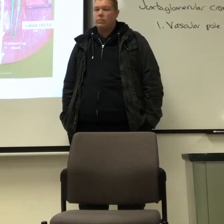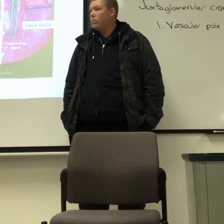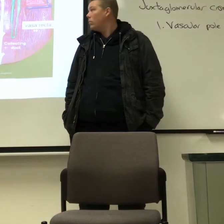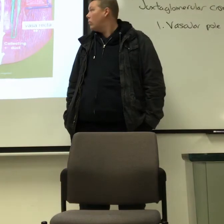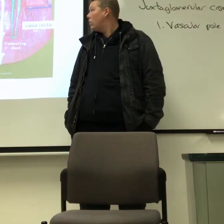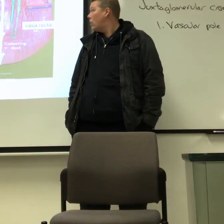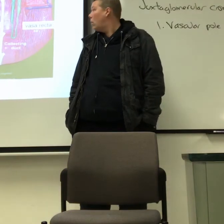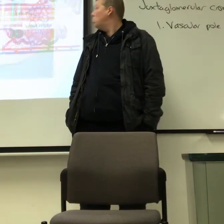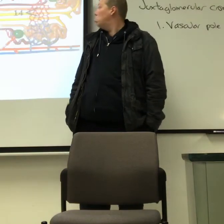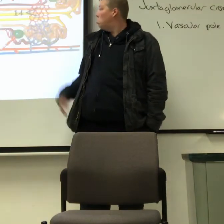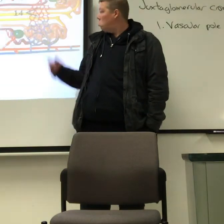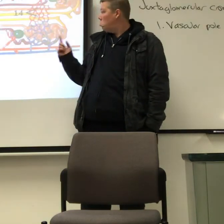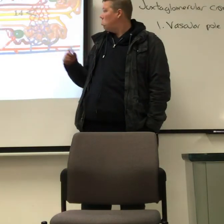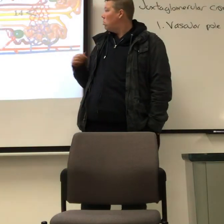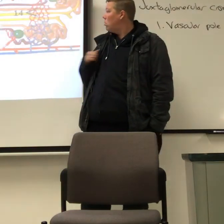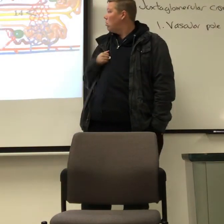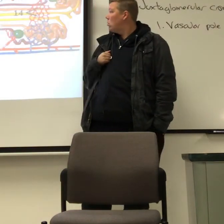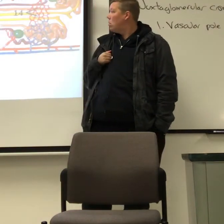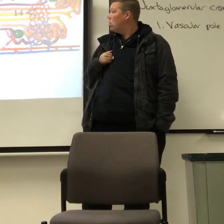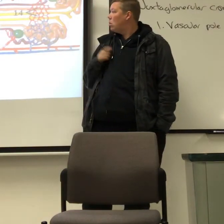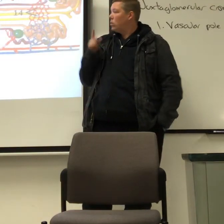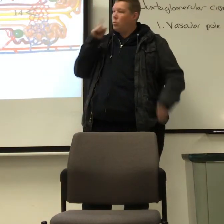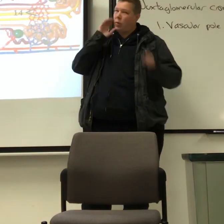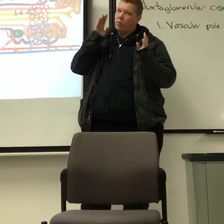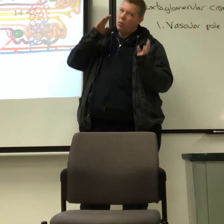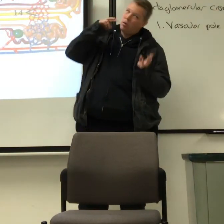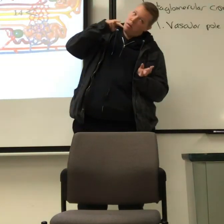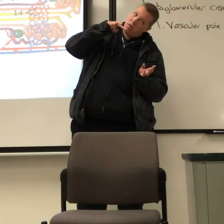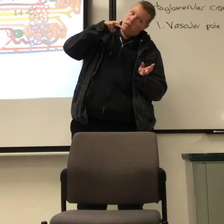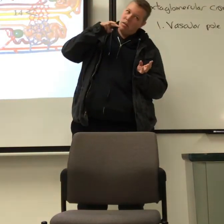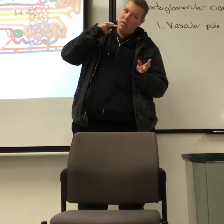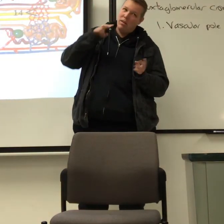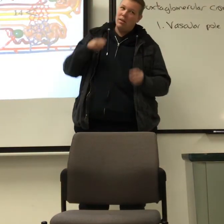Here it is labeled. This one you got to turn your head to the side.